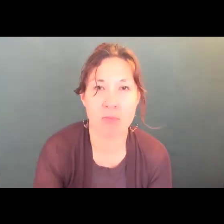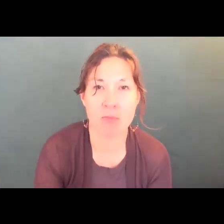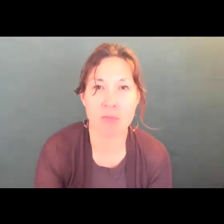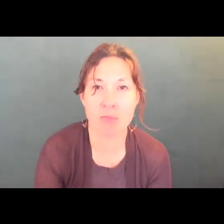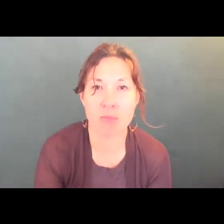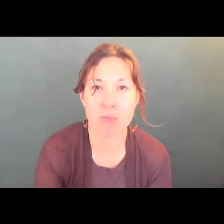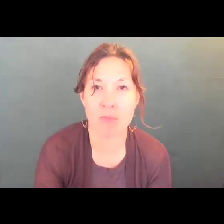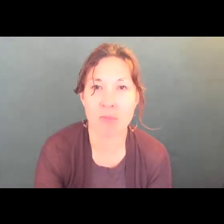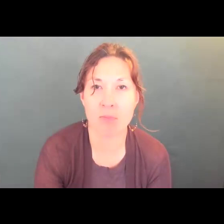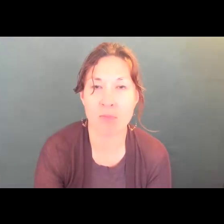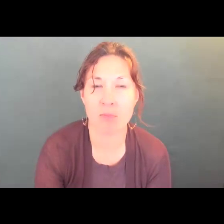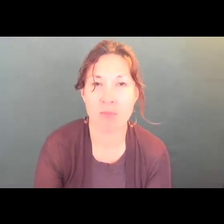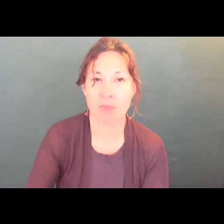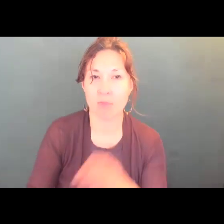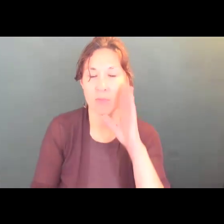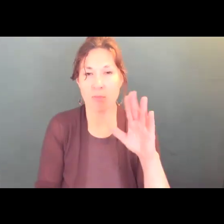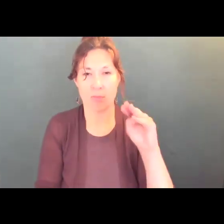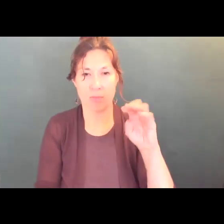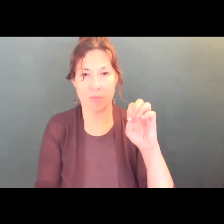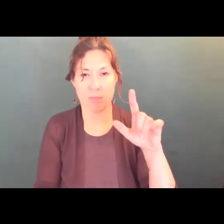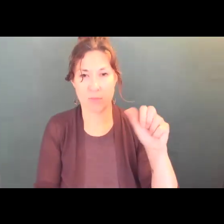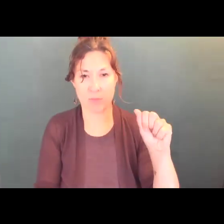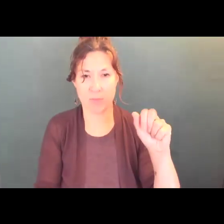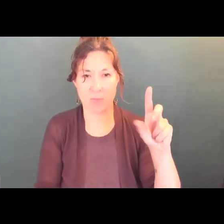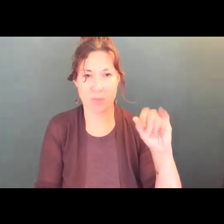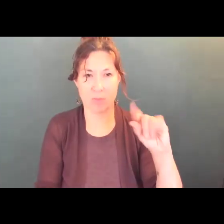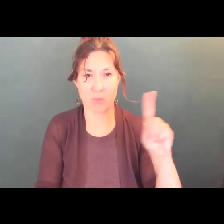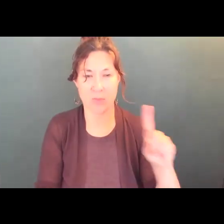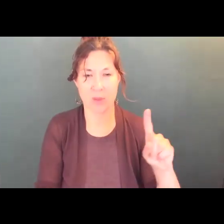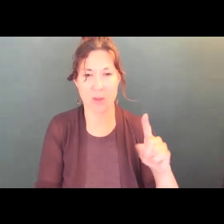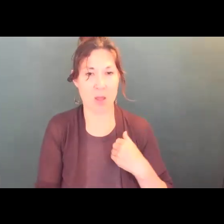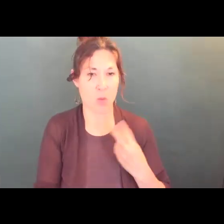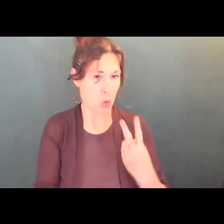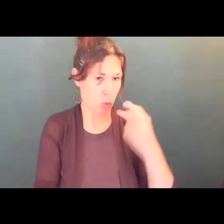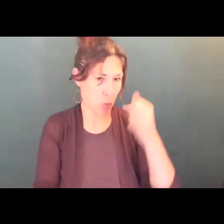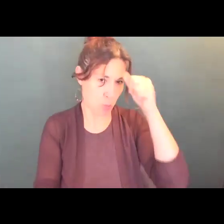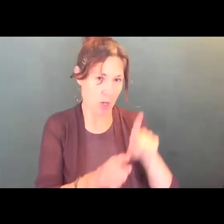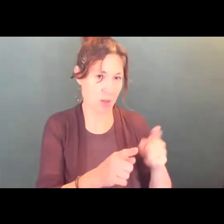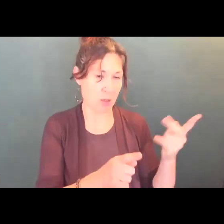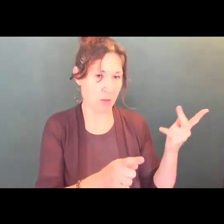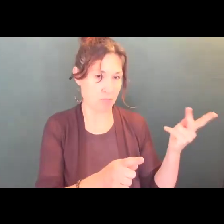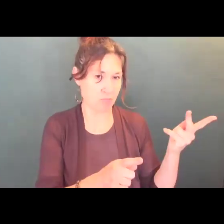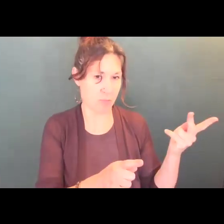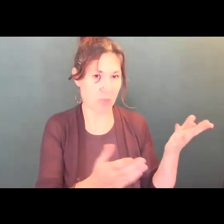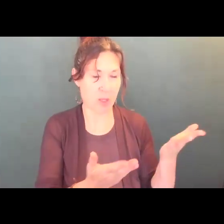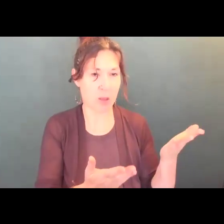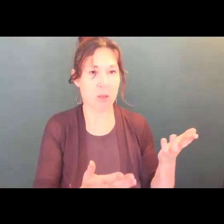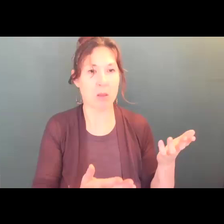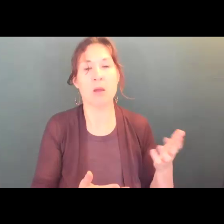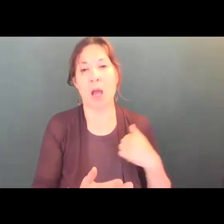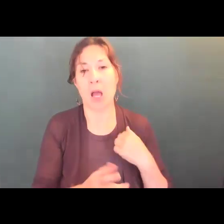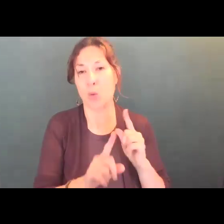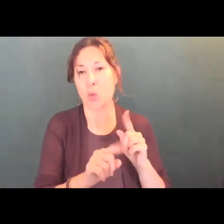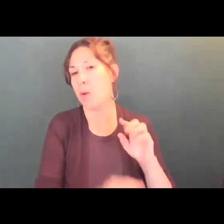Hi, my name is Melissa Diaz, and I'm here with my two brothers. And I currently attend the Margarita Muñiz